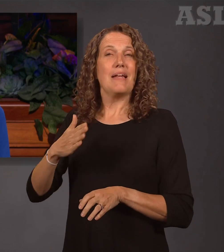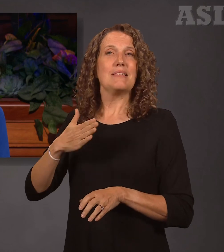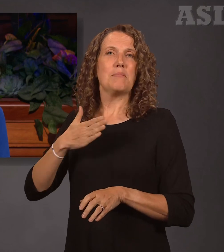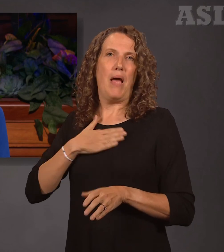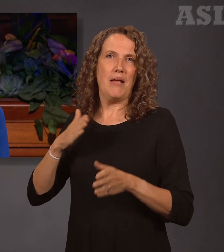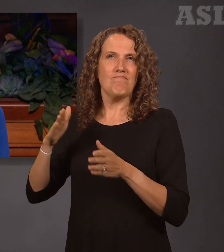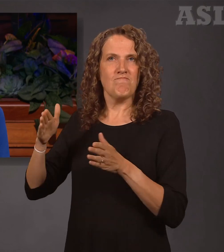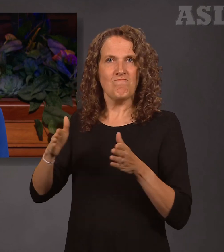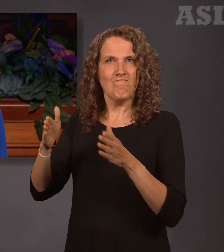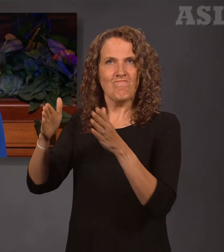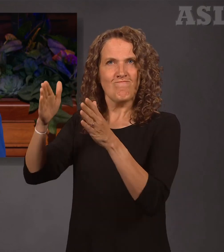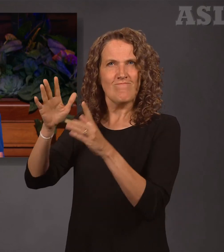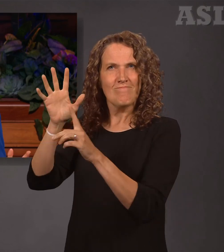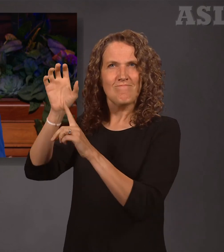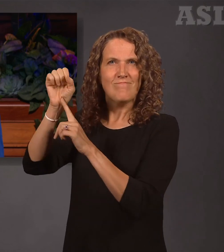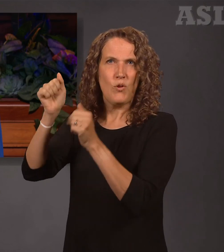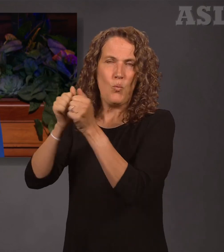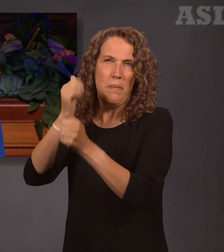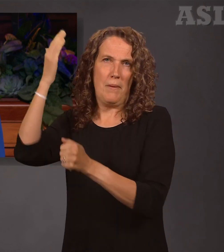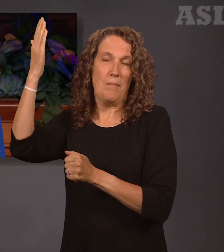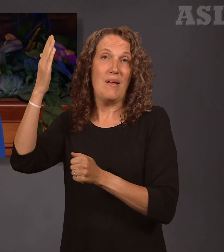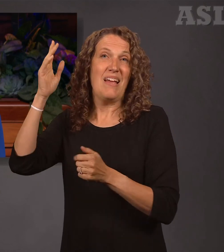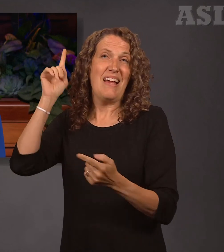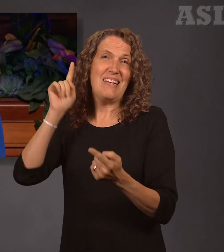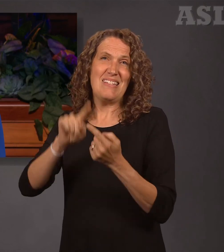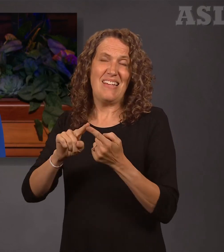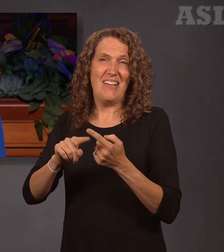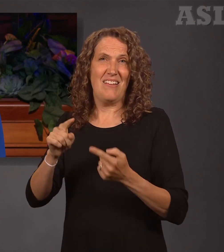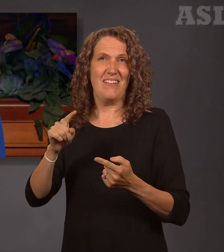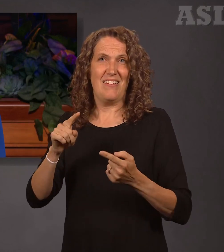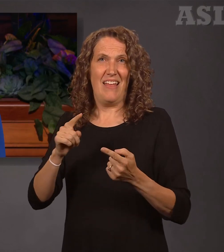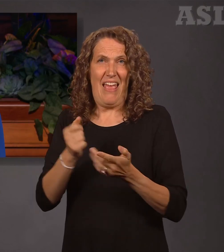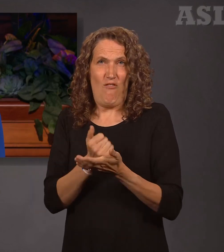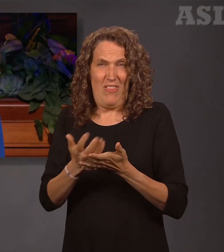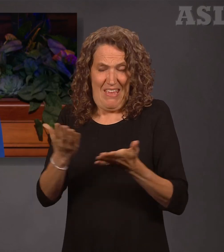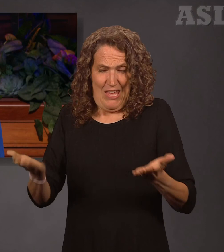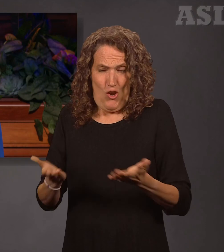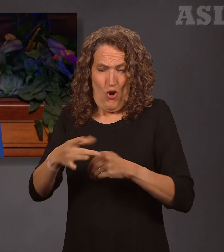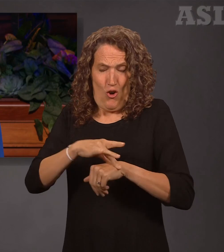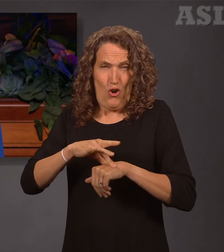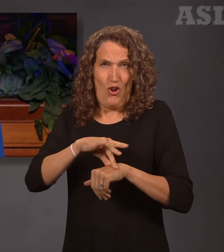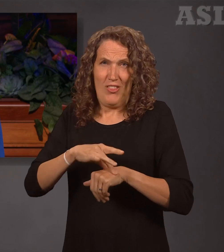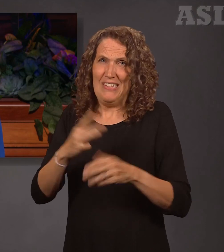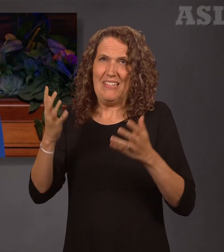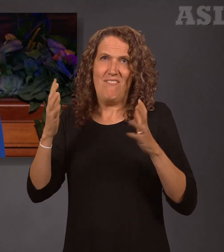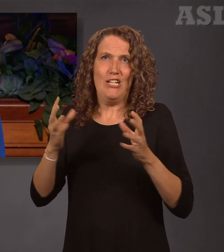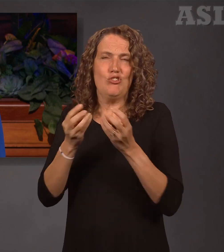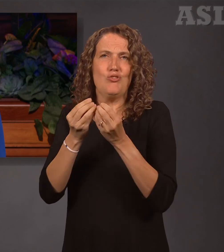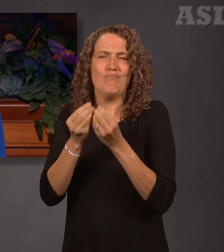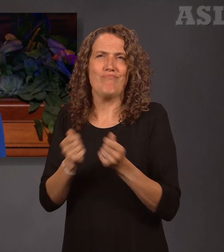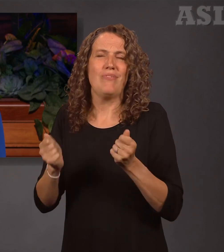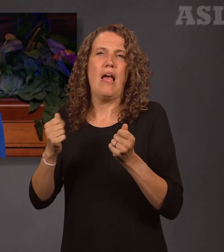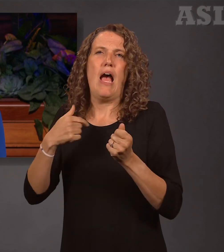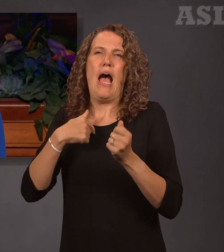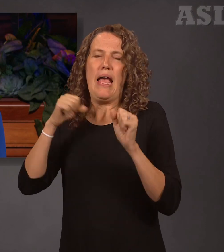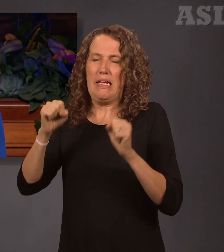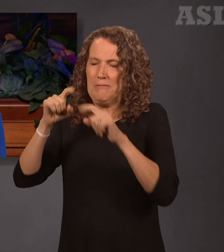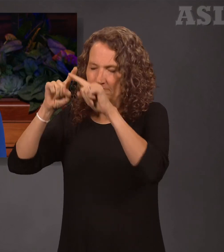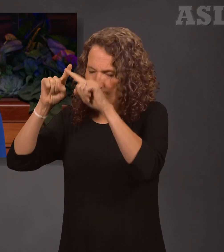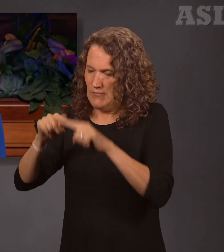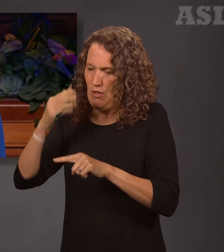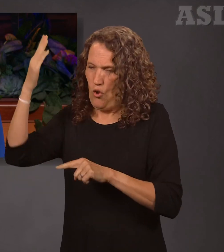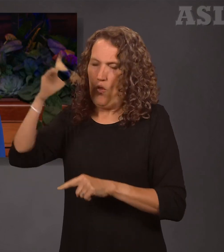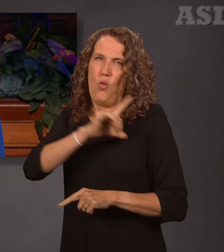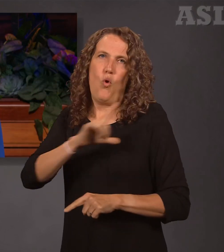and until the day that the everyday wounds of mortality are healed I will wait upon the Lord and trust